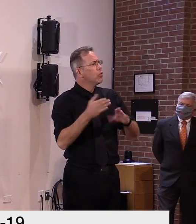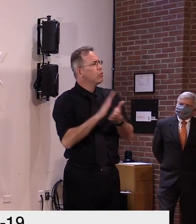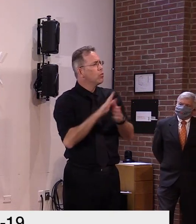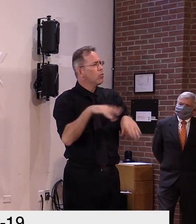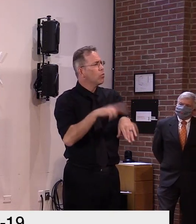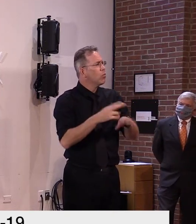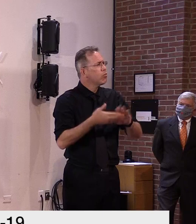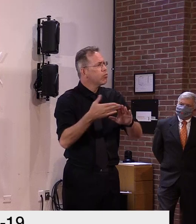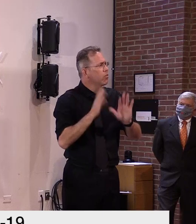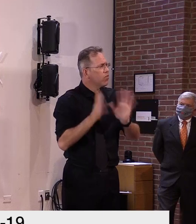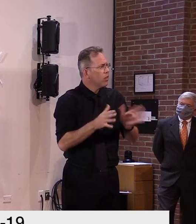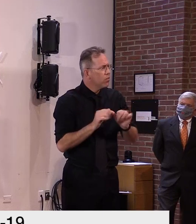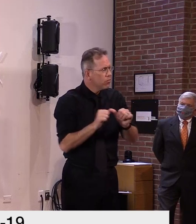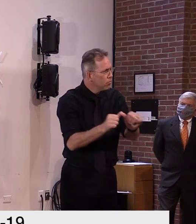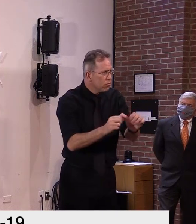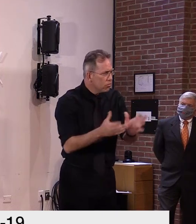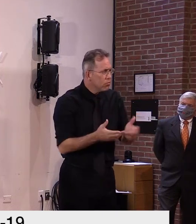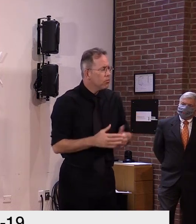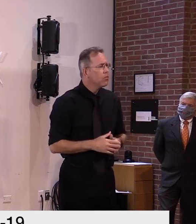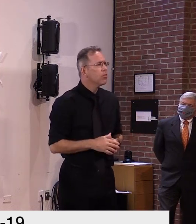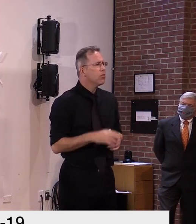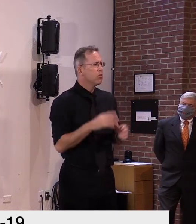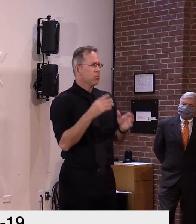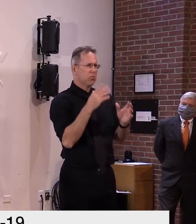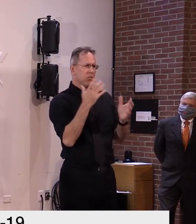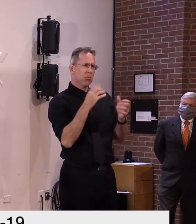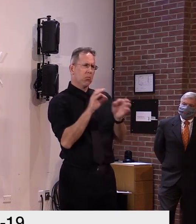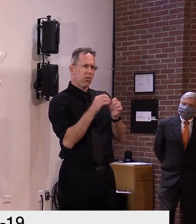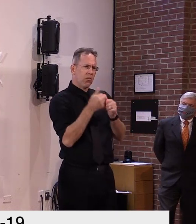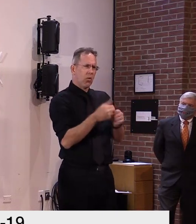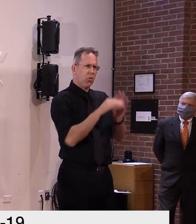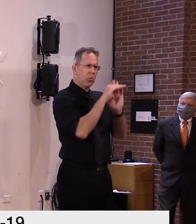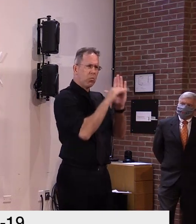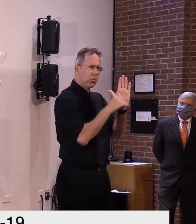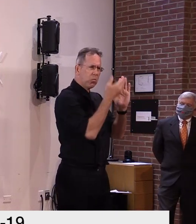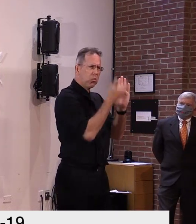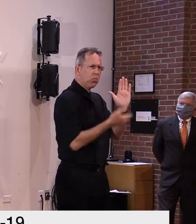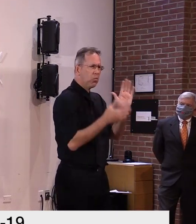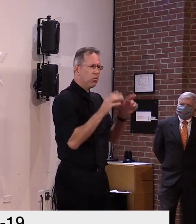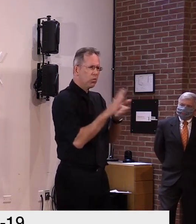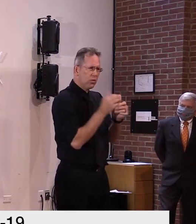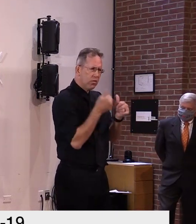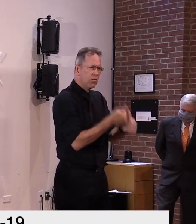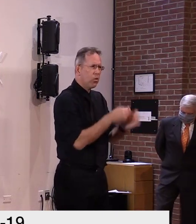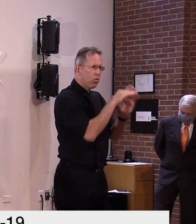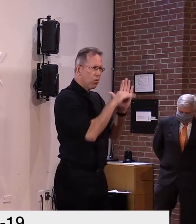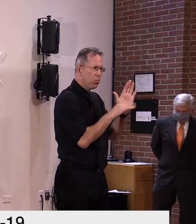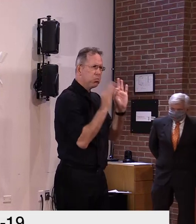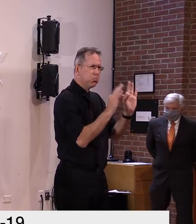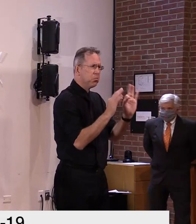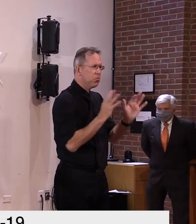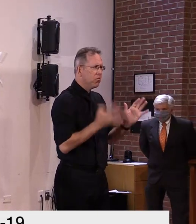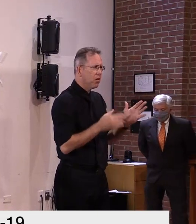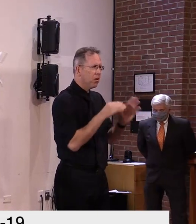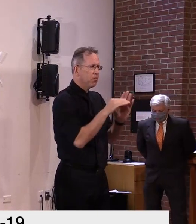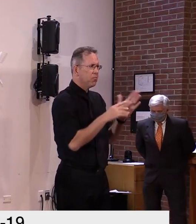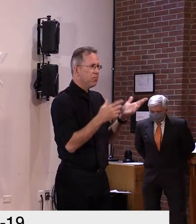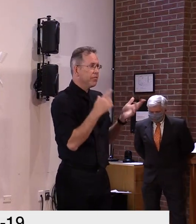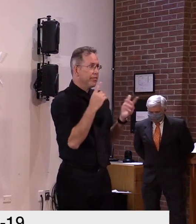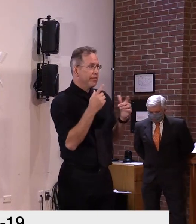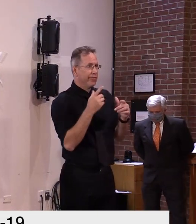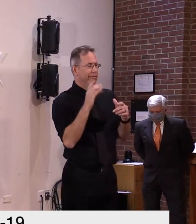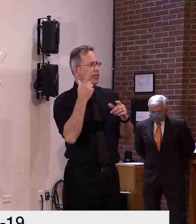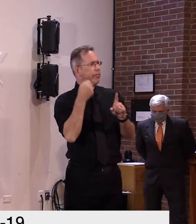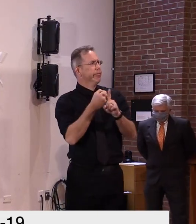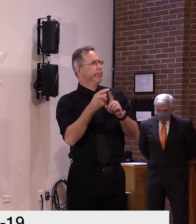much more conservative, as they should be, because most schools had never seen a case and didn't know exactly how their protocols would play